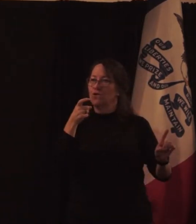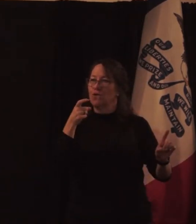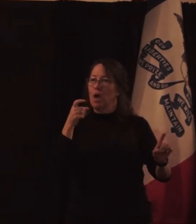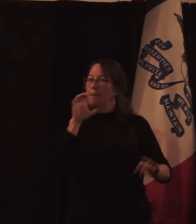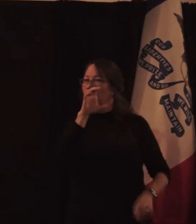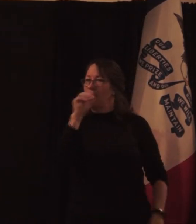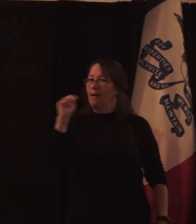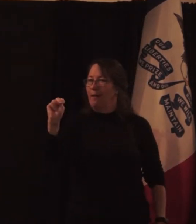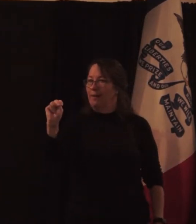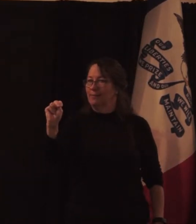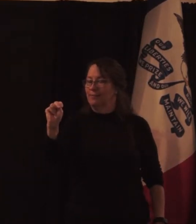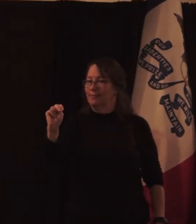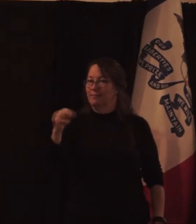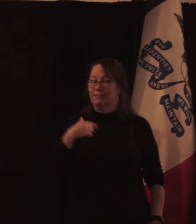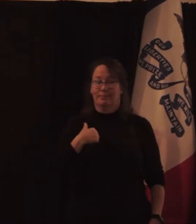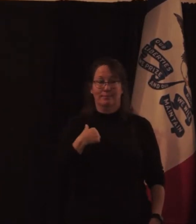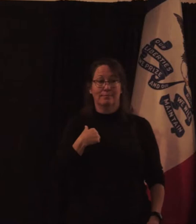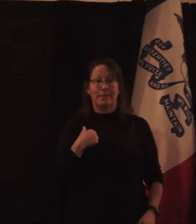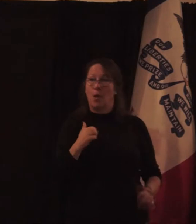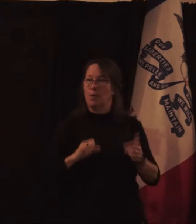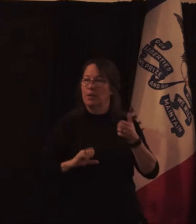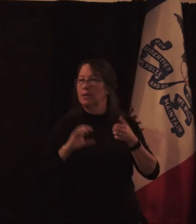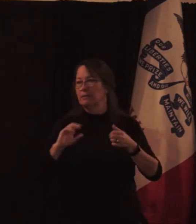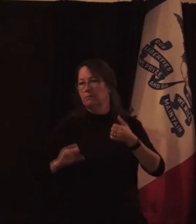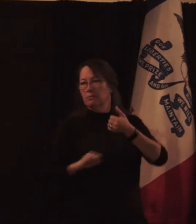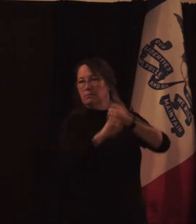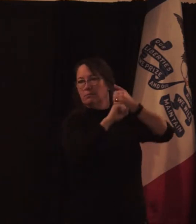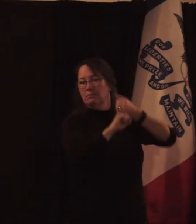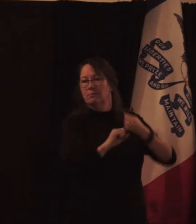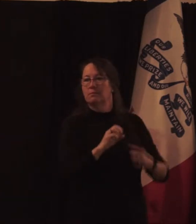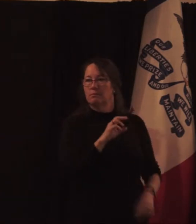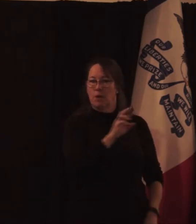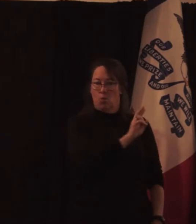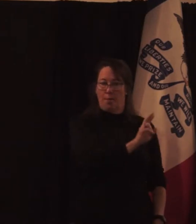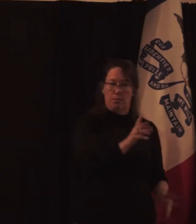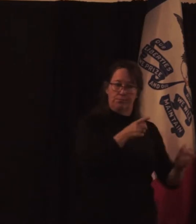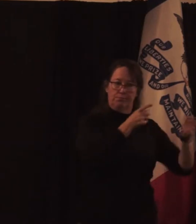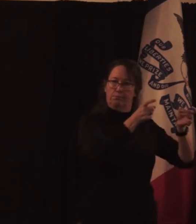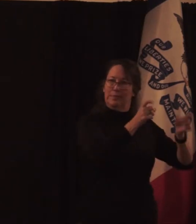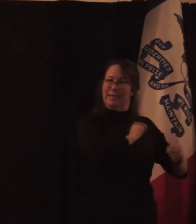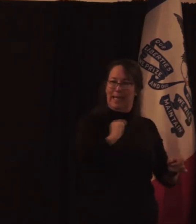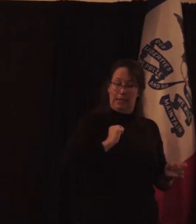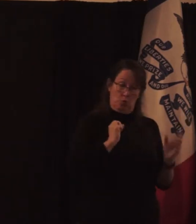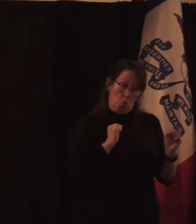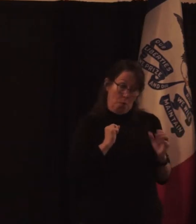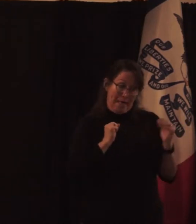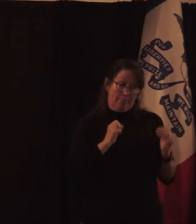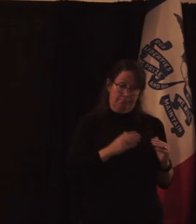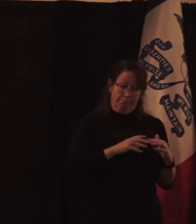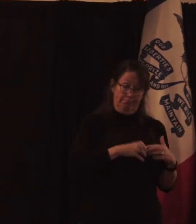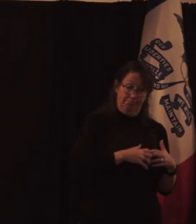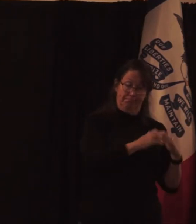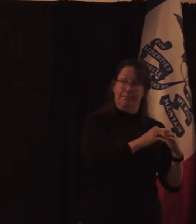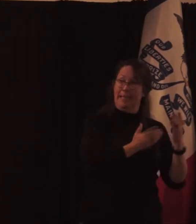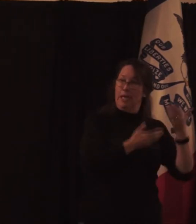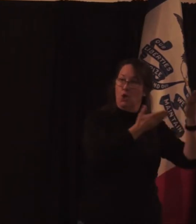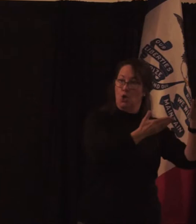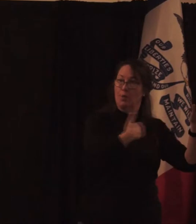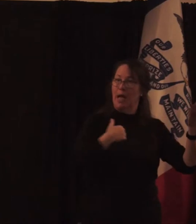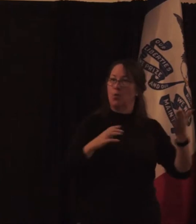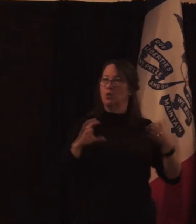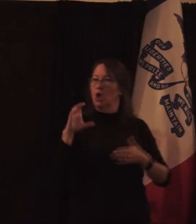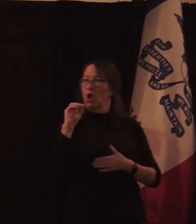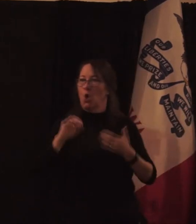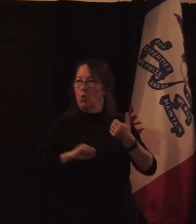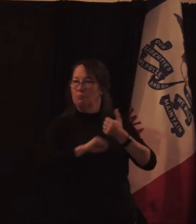from Connecticut. Well, I was his chief co-sponsor, but at that time the Republicans were in charge of the Senate, so he introduced it. I was his